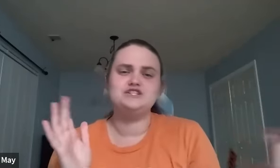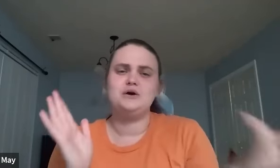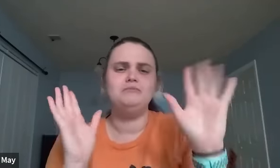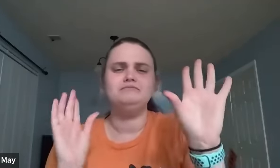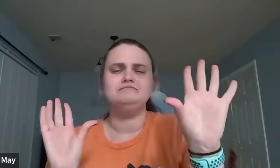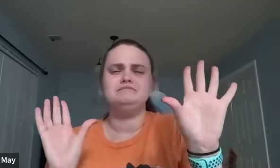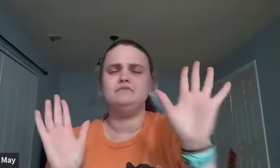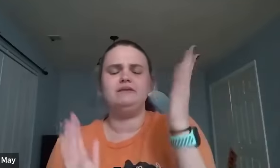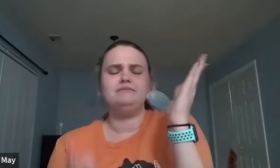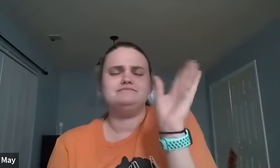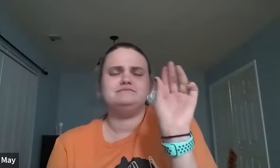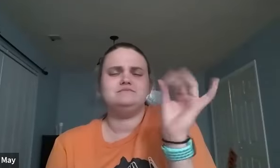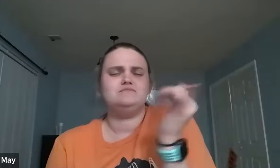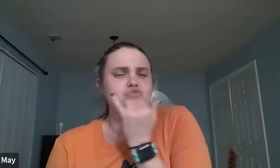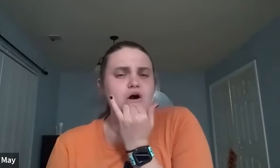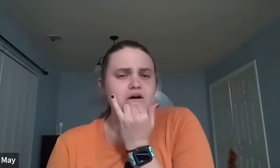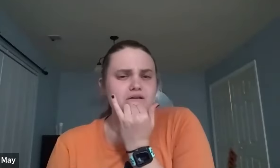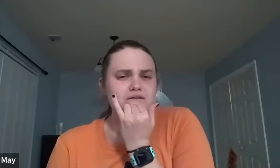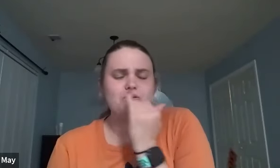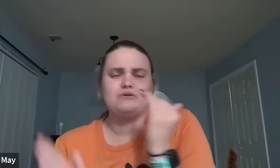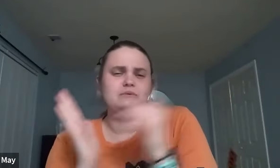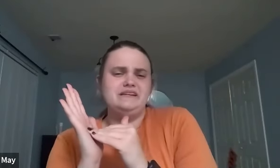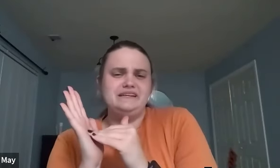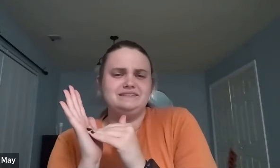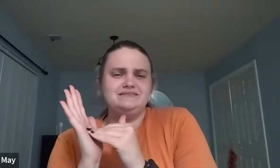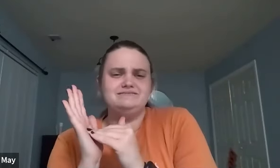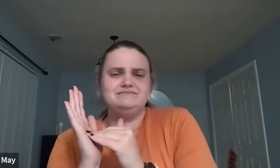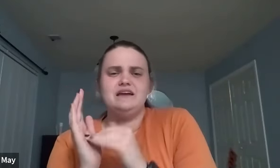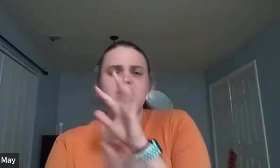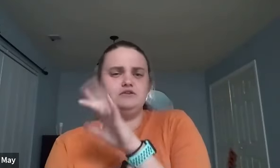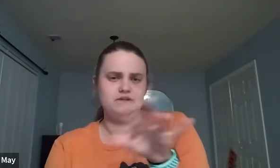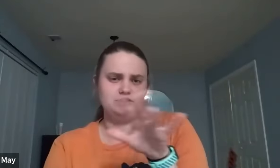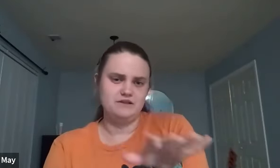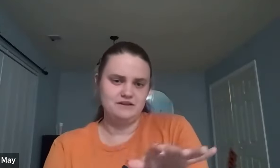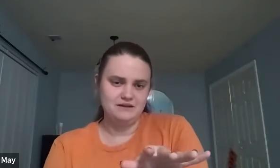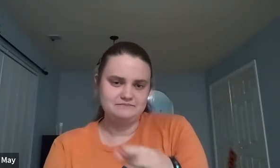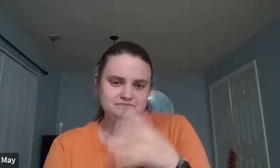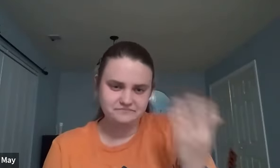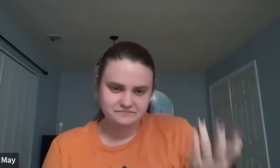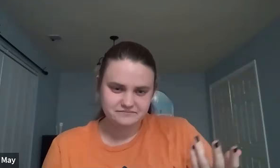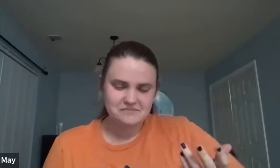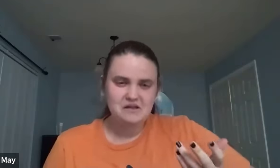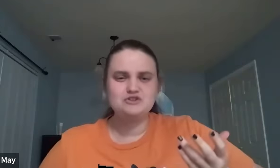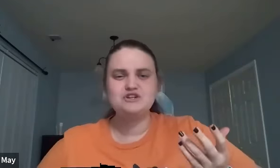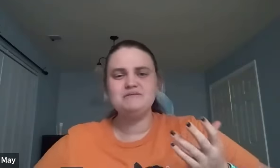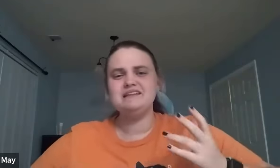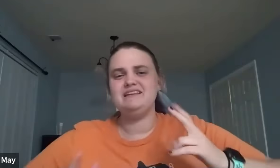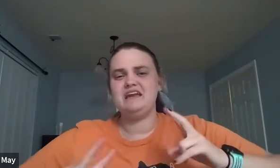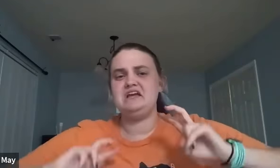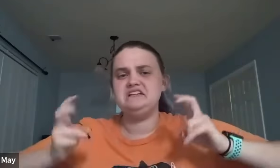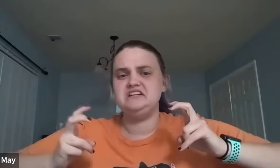go like wrong or repeat, and then you'll finger spell it again. There's not really like a clear